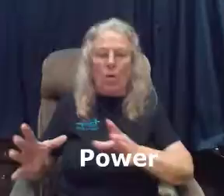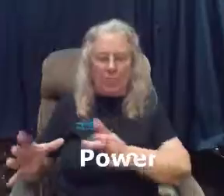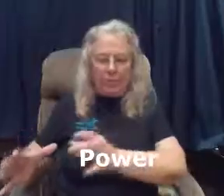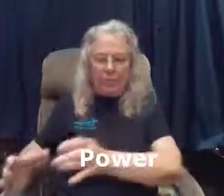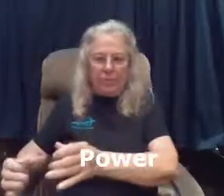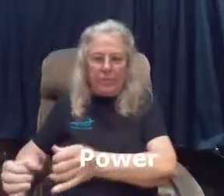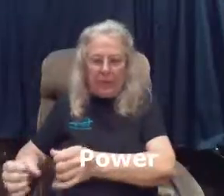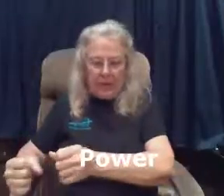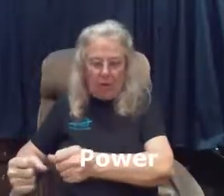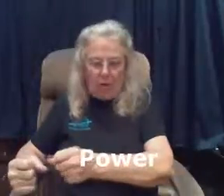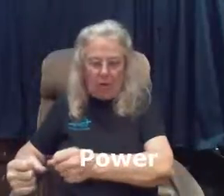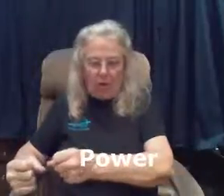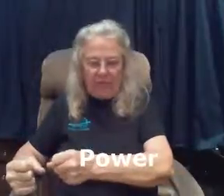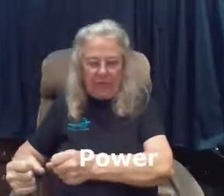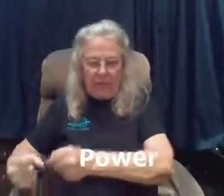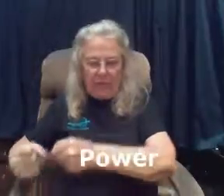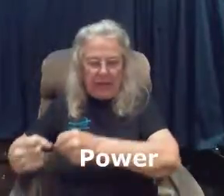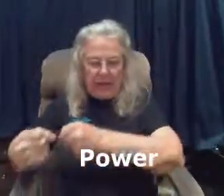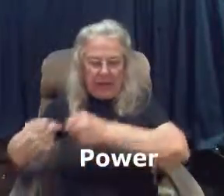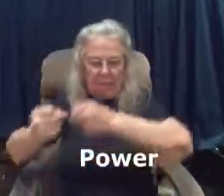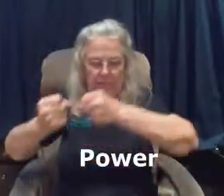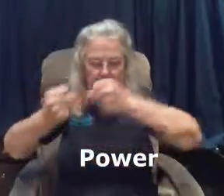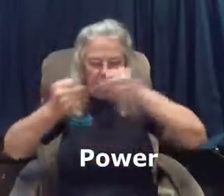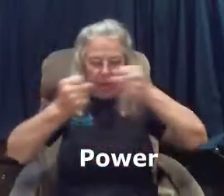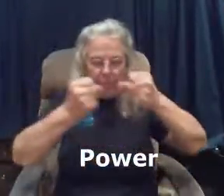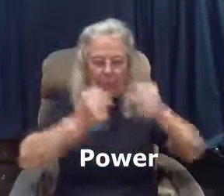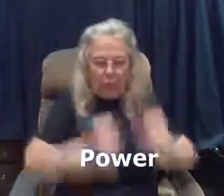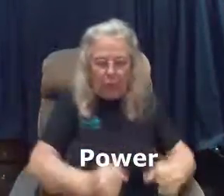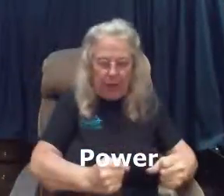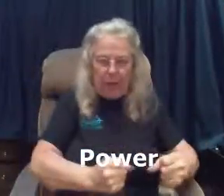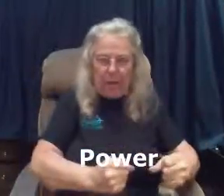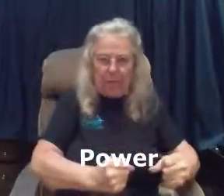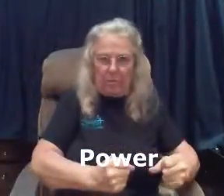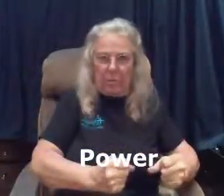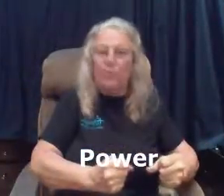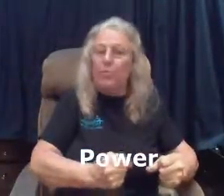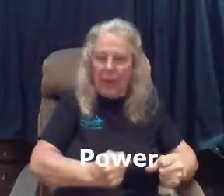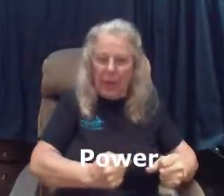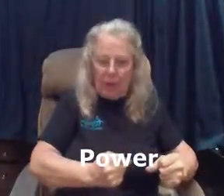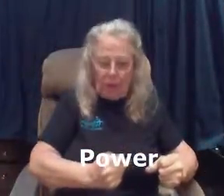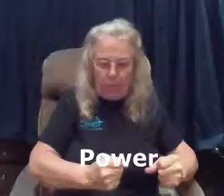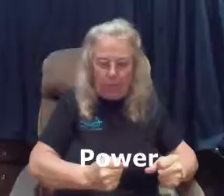Power, get a hold of it, pick it up, and put it down with power.